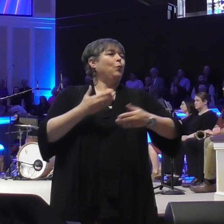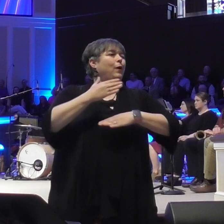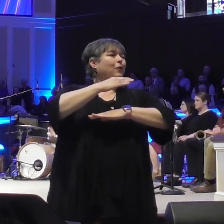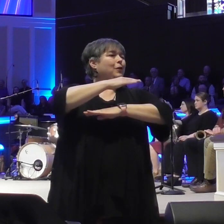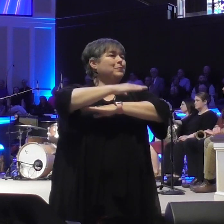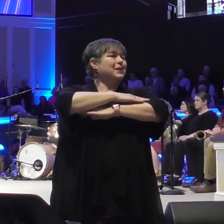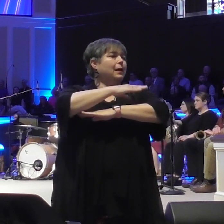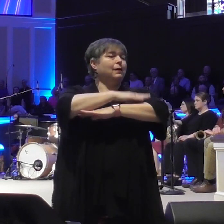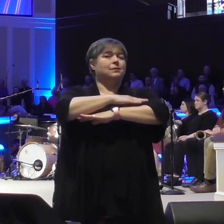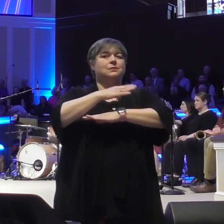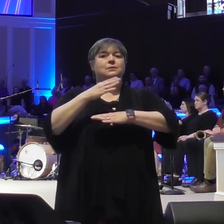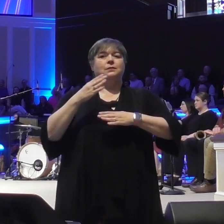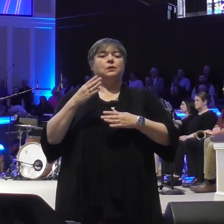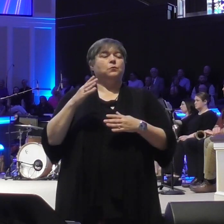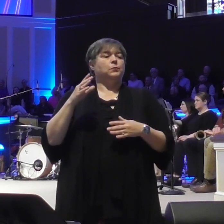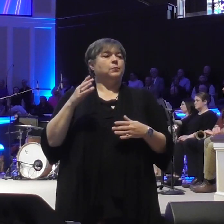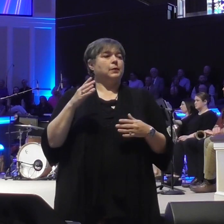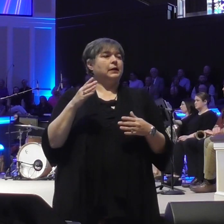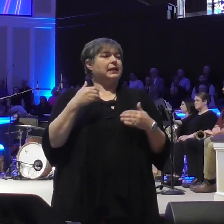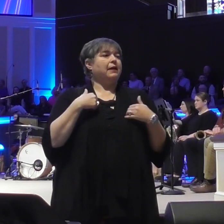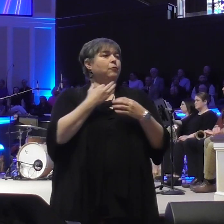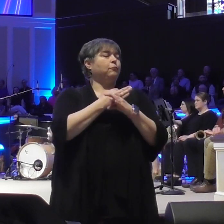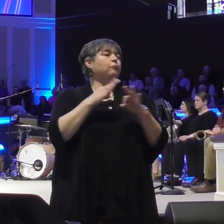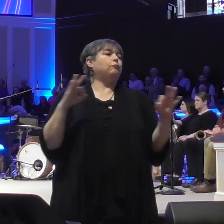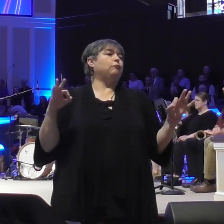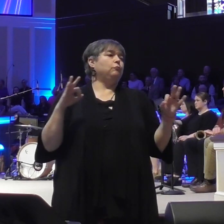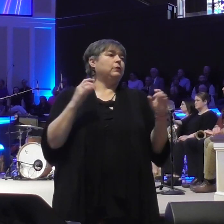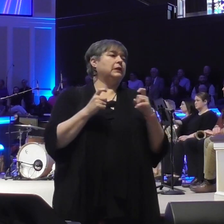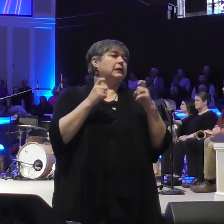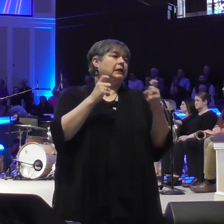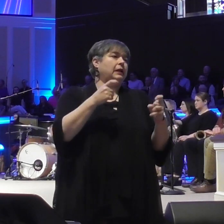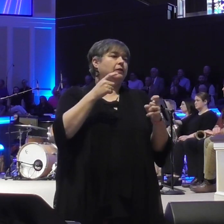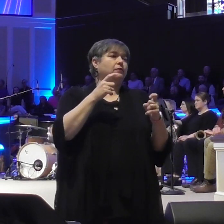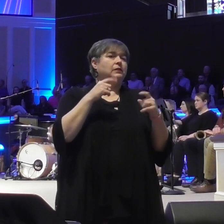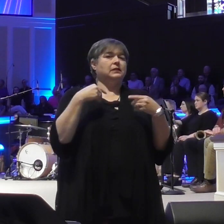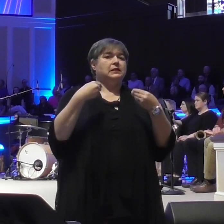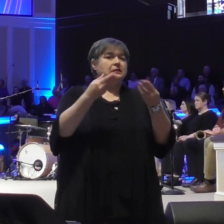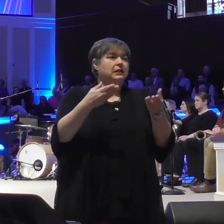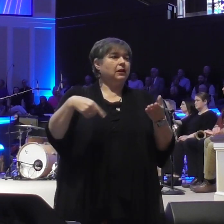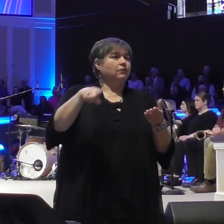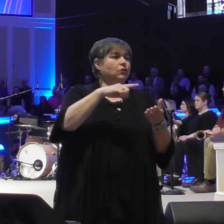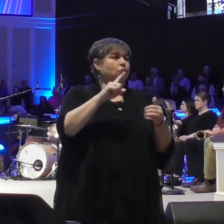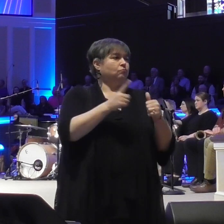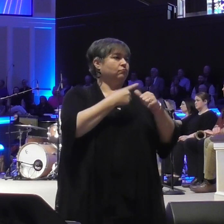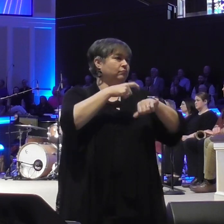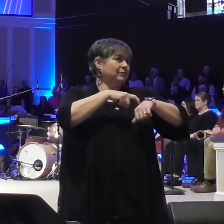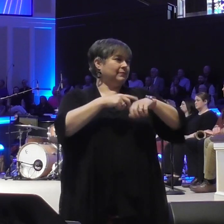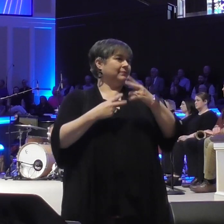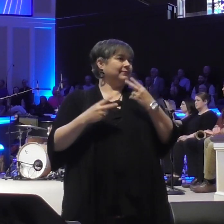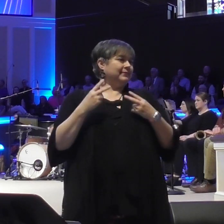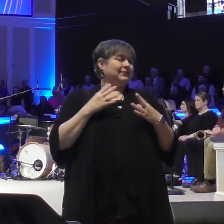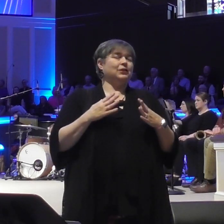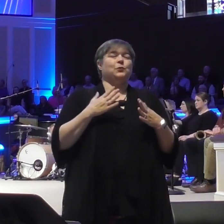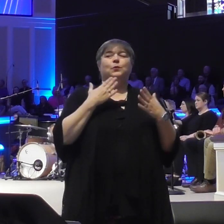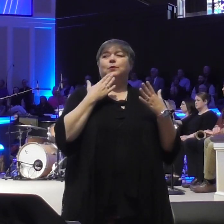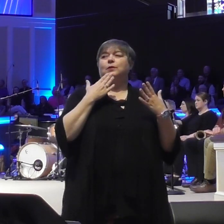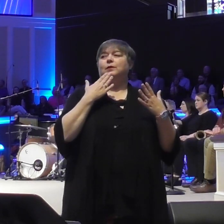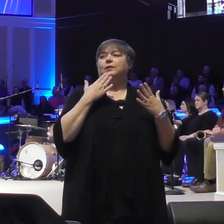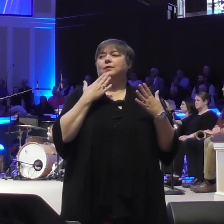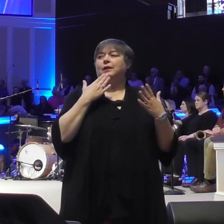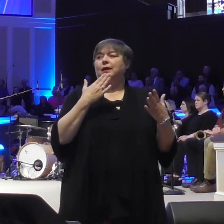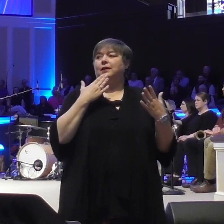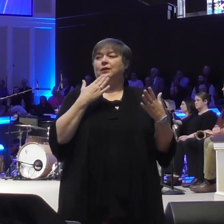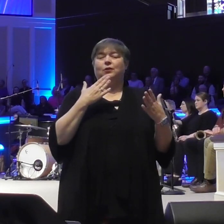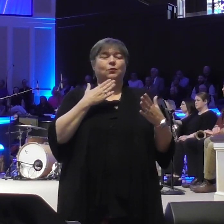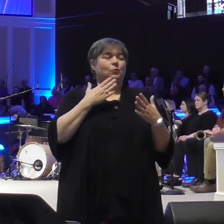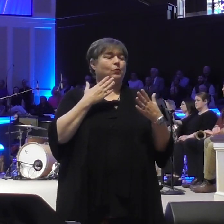Sean and Pastor Rob will be waiting, and they have a free gift that they want to give to you. Again, we are thrilled to be able to worship with you today. If we